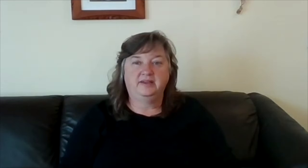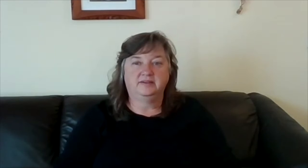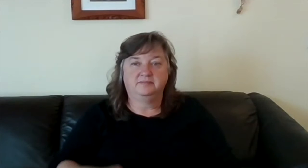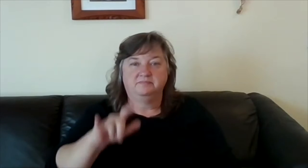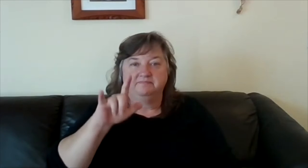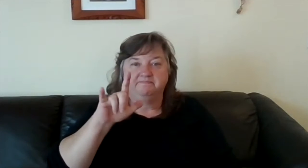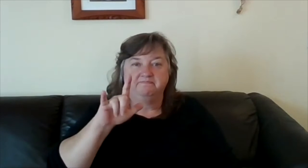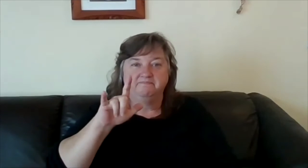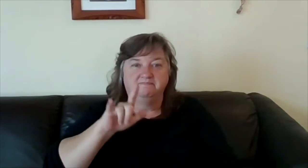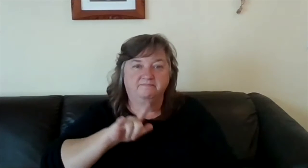Plane.